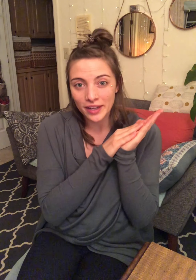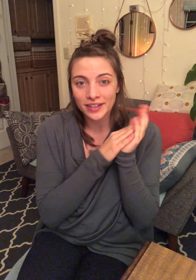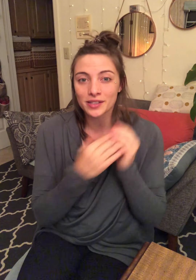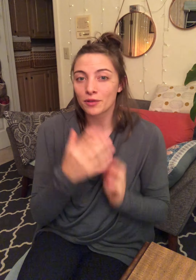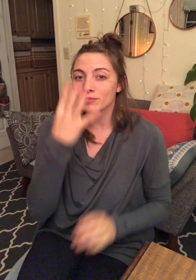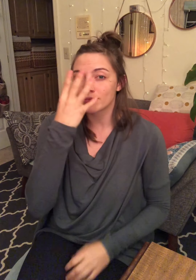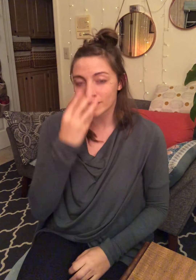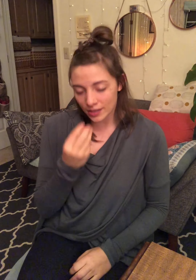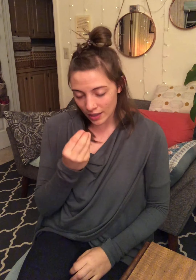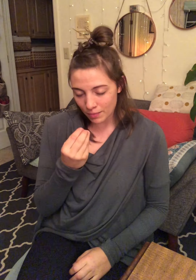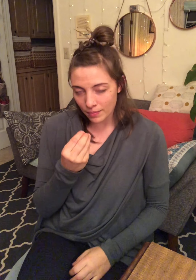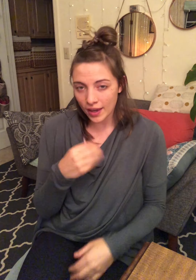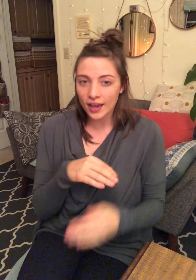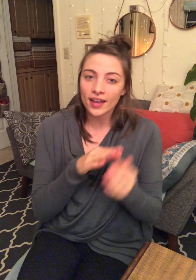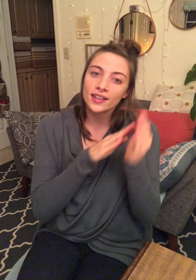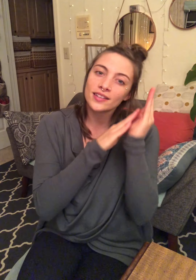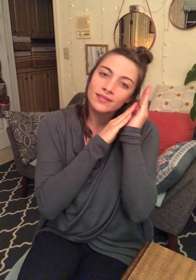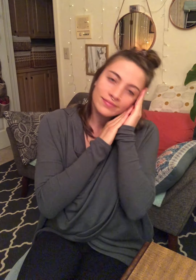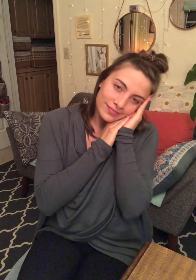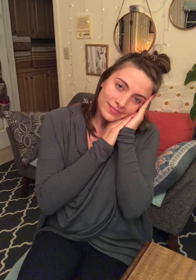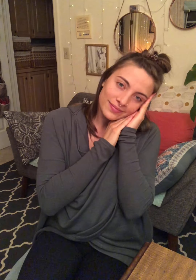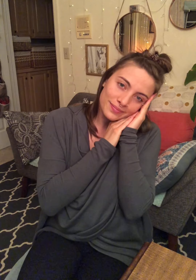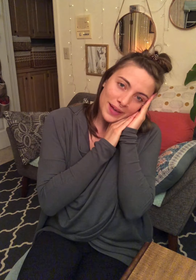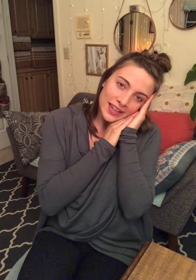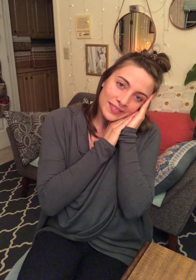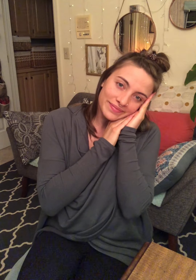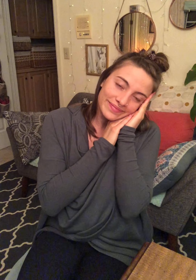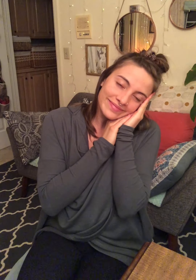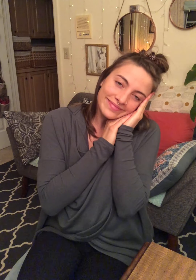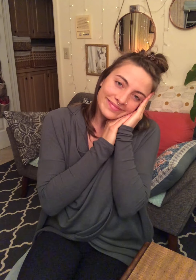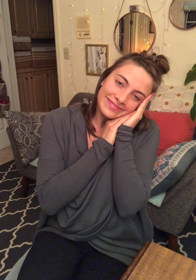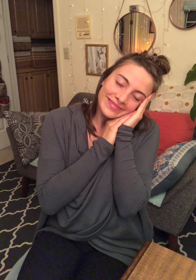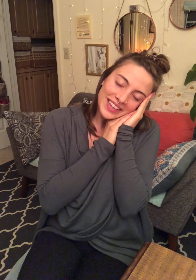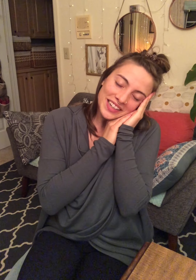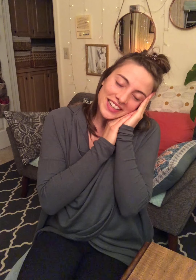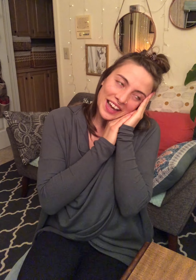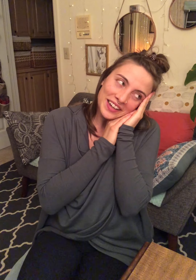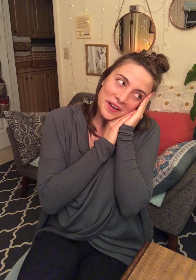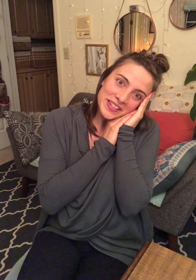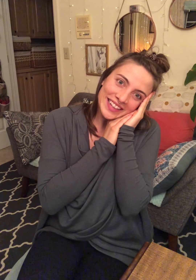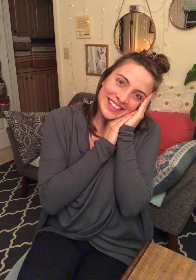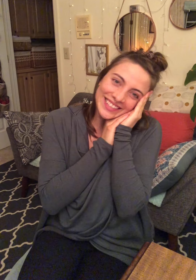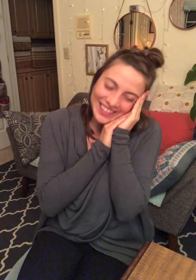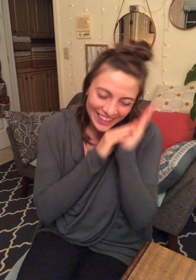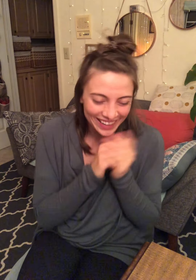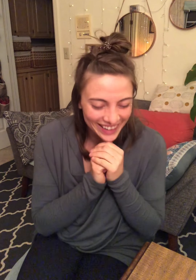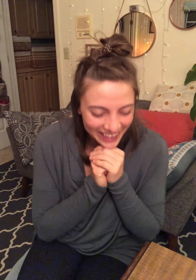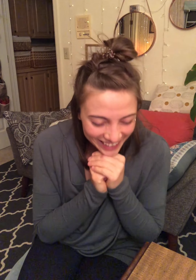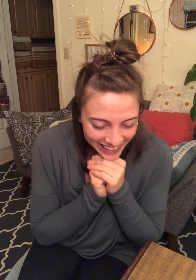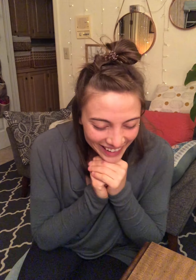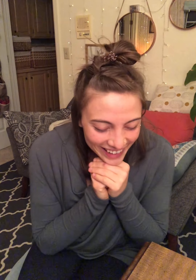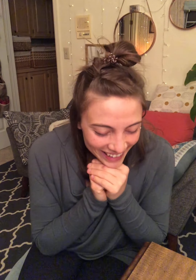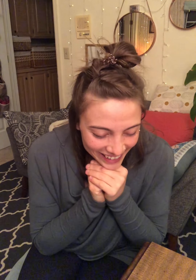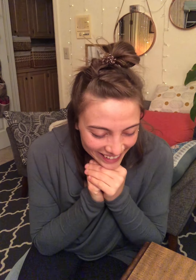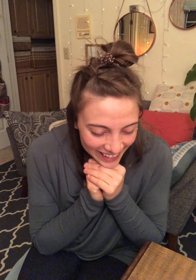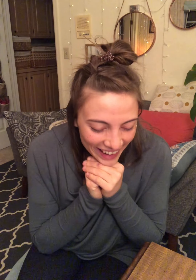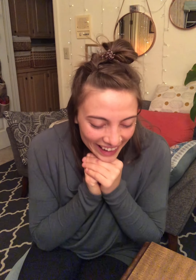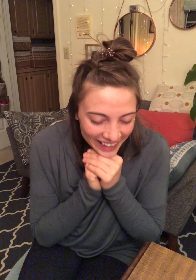So sleep and bed. It's actually kind of cozy. All right, next we